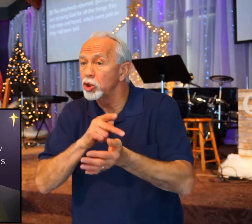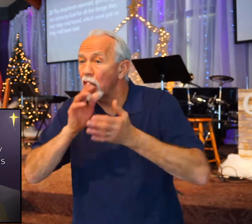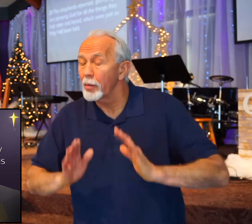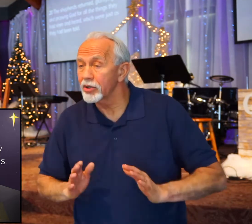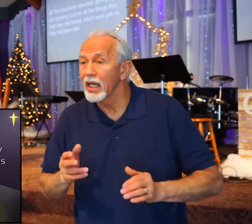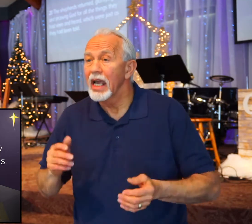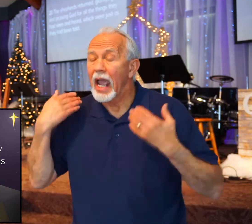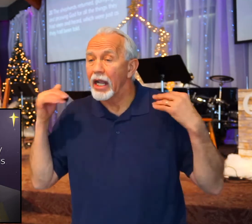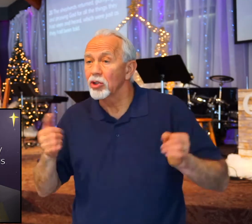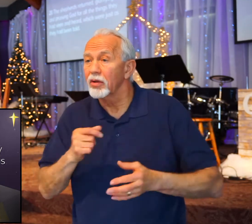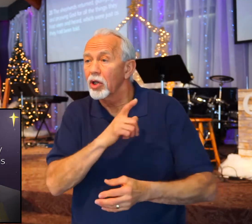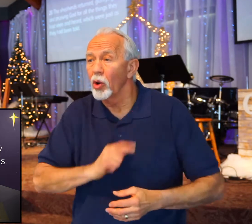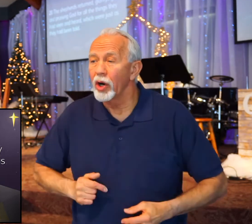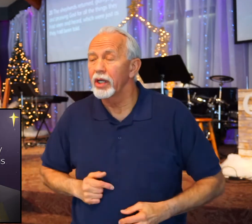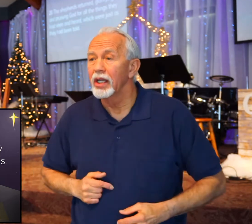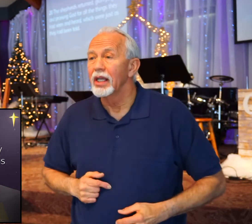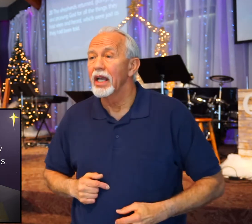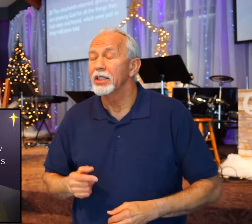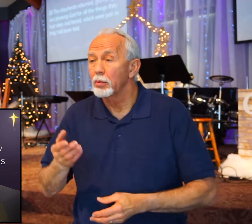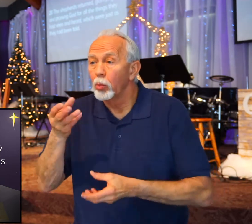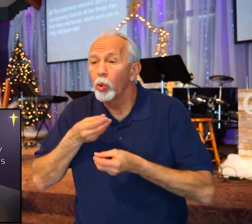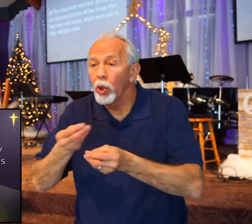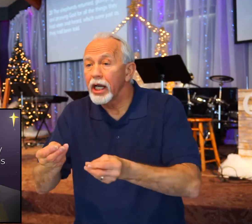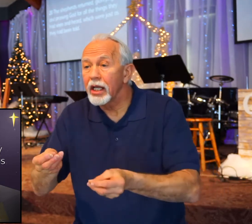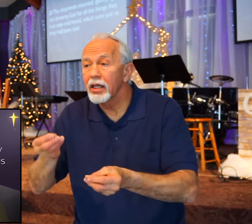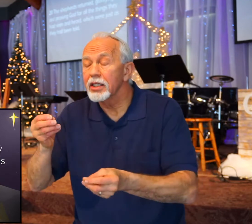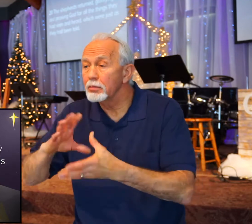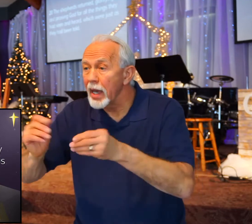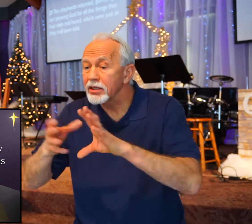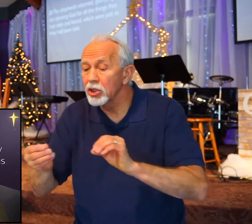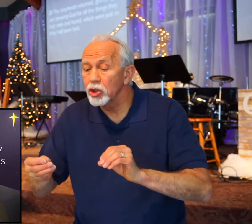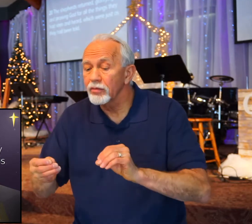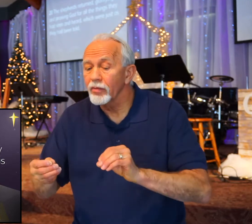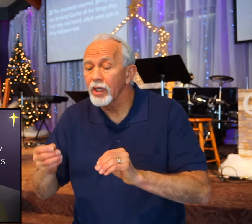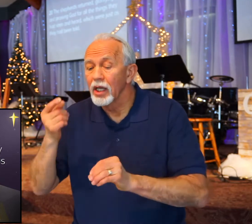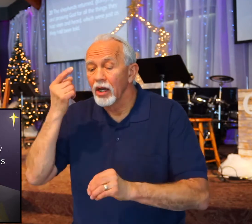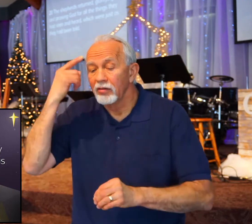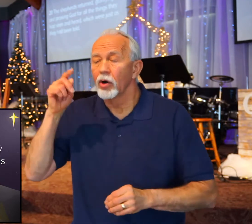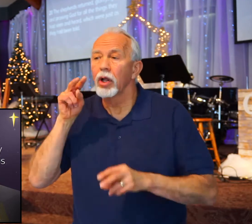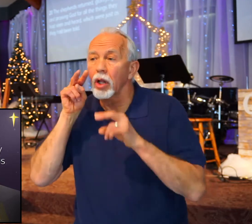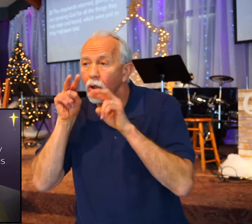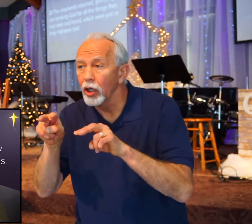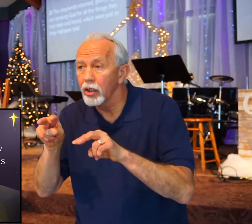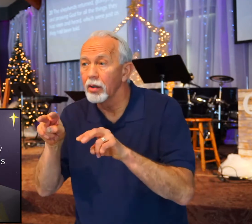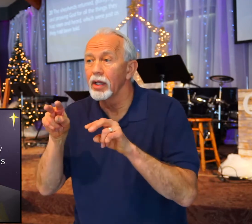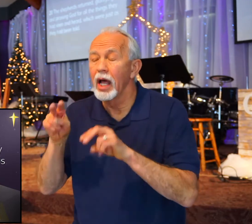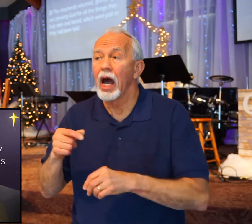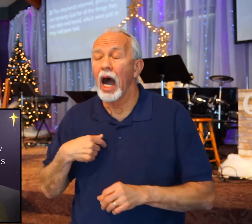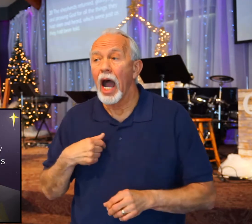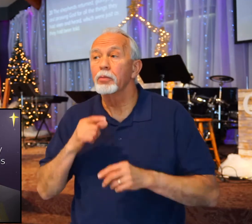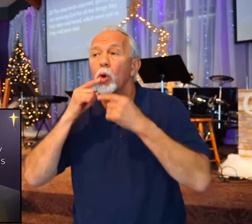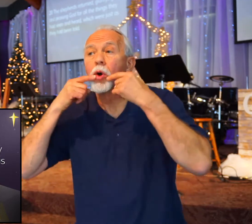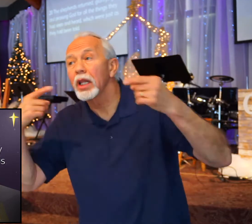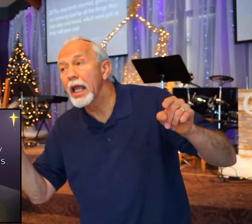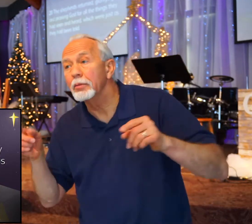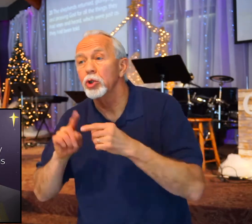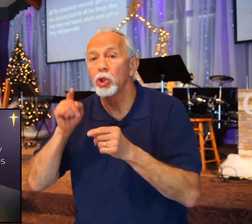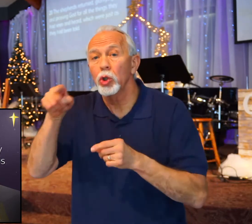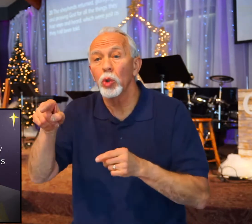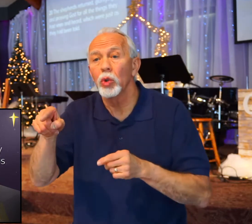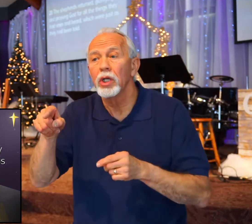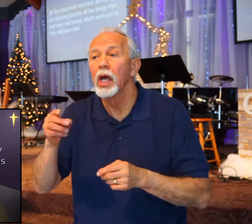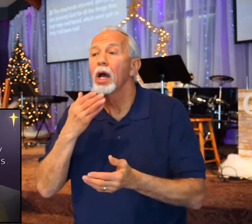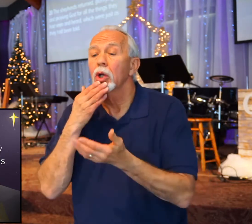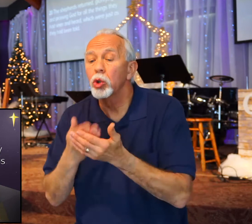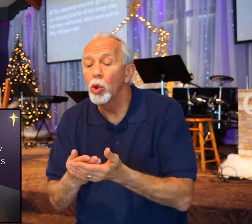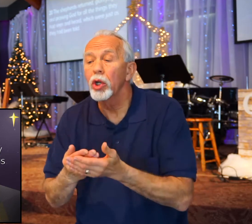and the angel of the Lord is bringing this message. Verse 10 says, for look, or behold, I proclaim to you